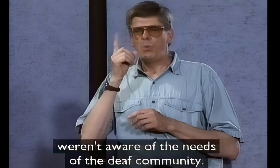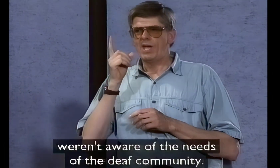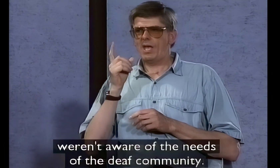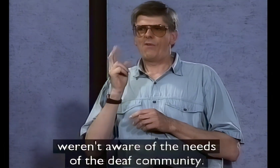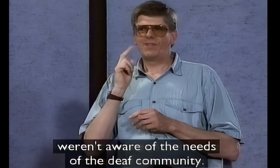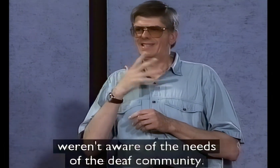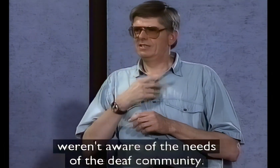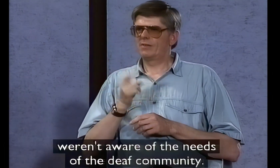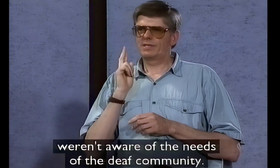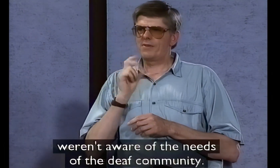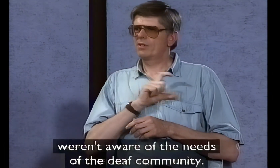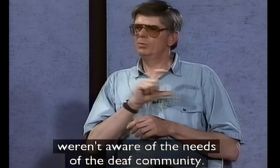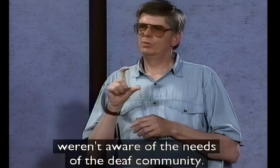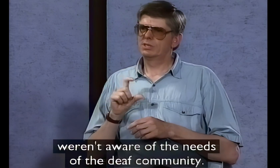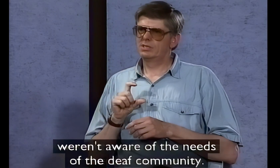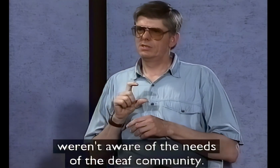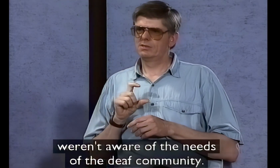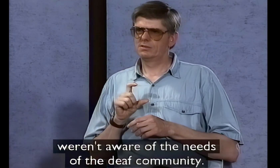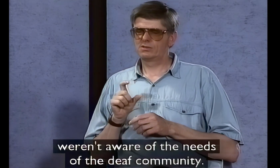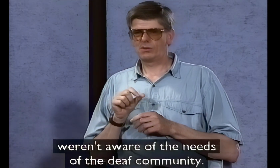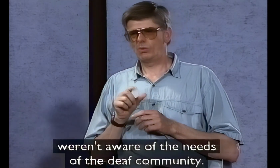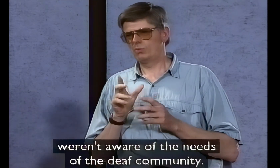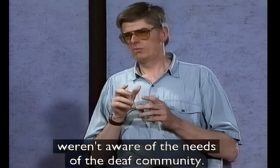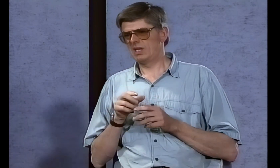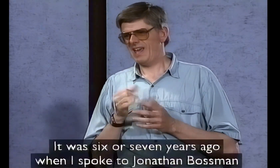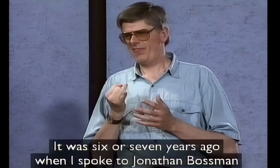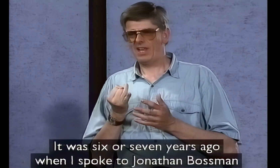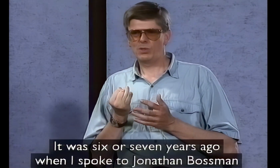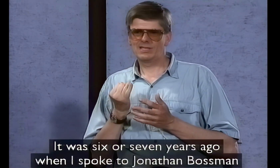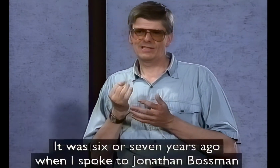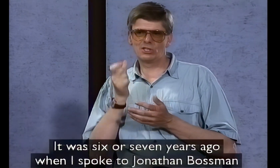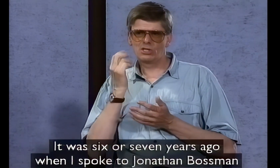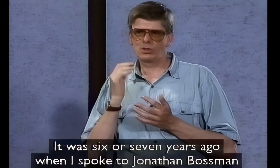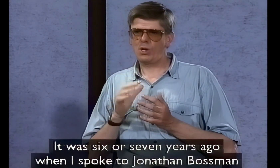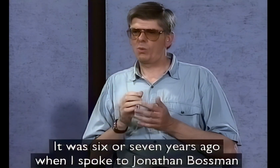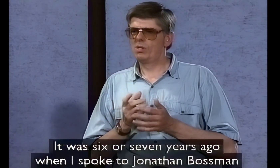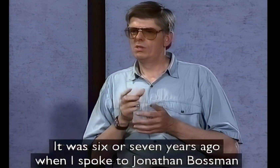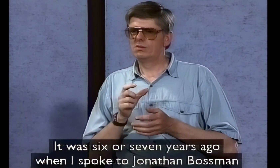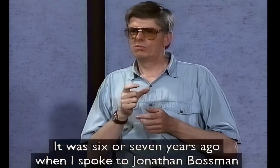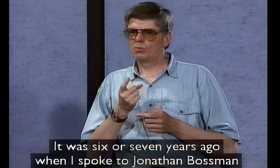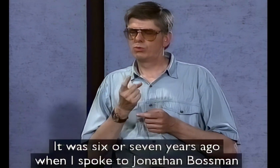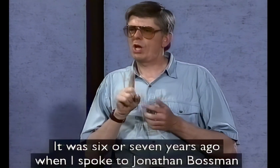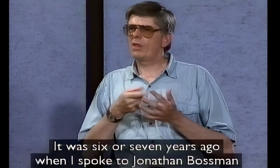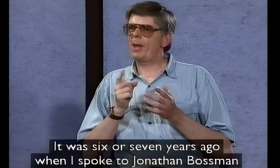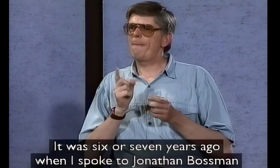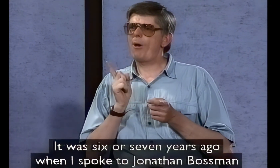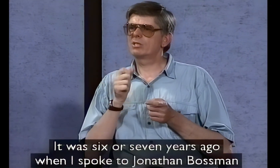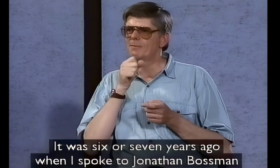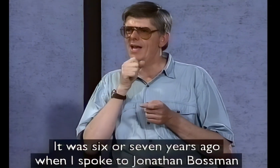broadcasters weren't aware of the needs of the deaf community. And it was 6 or 7 years ago when I spoke to